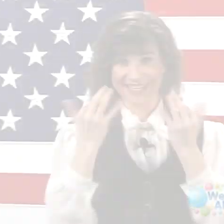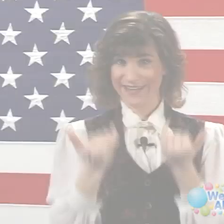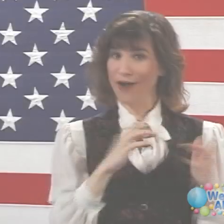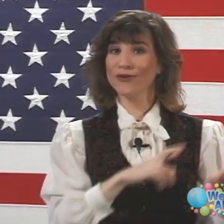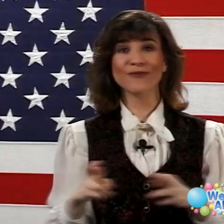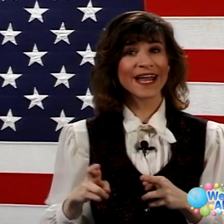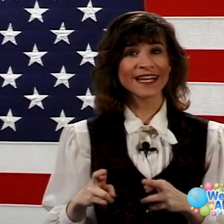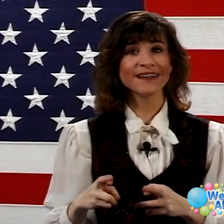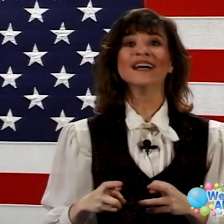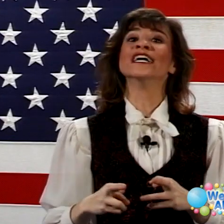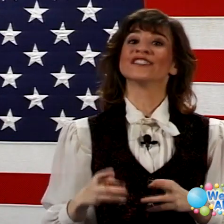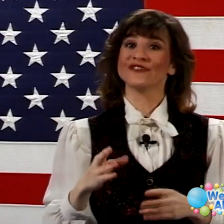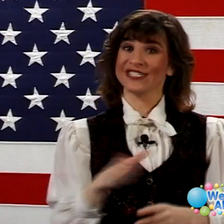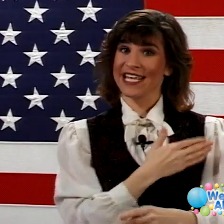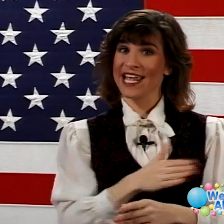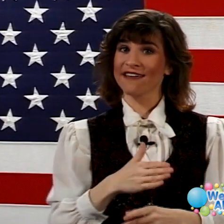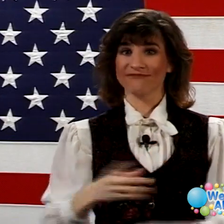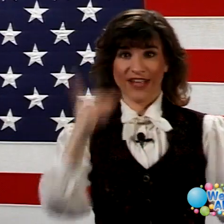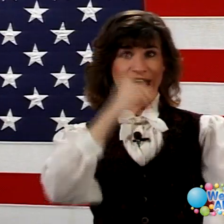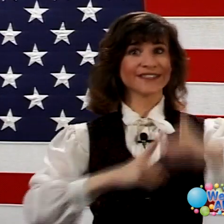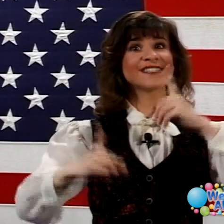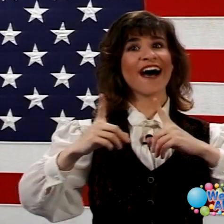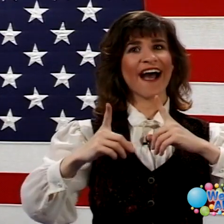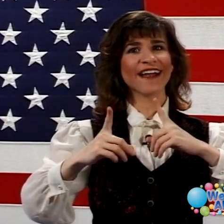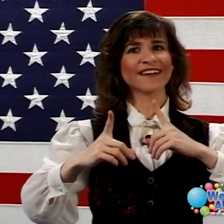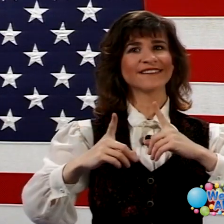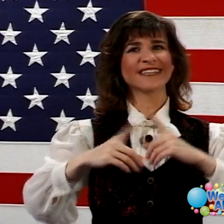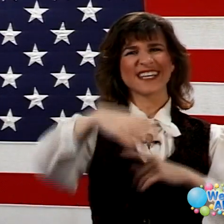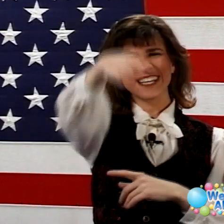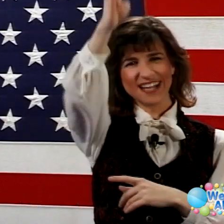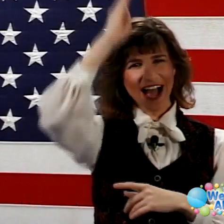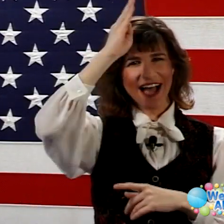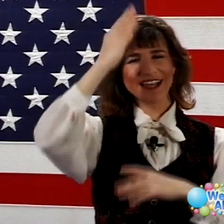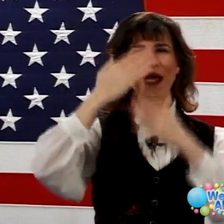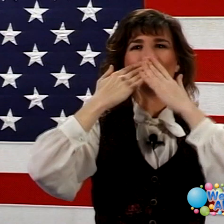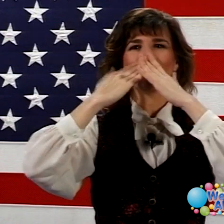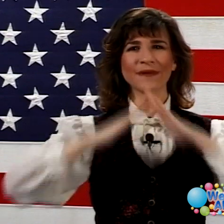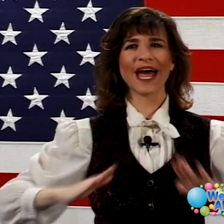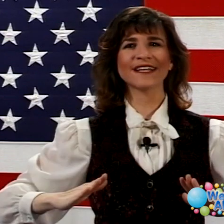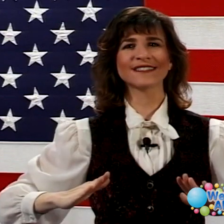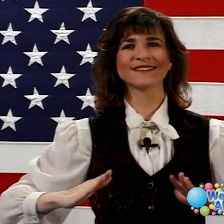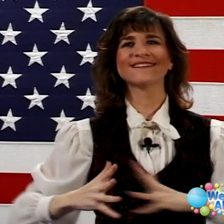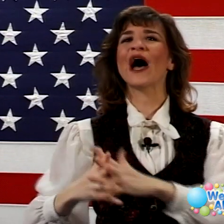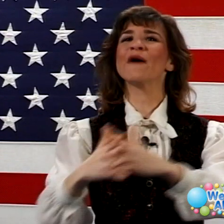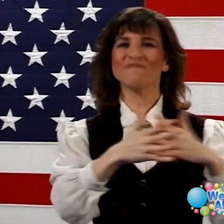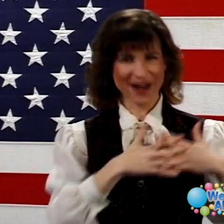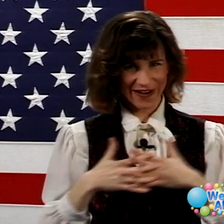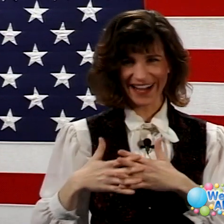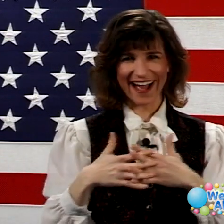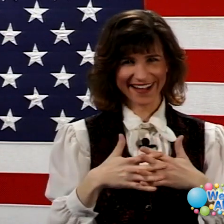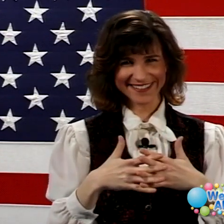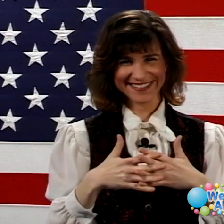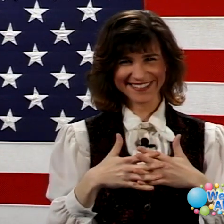Now we're ready to sing and sign God Bless America.